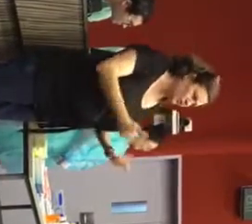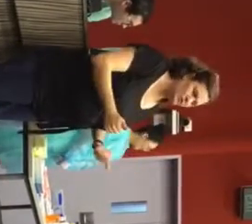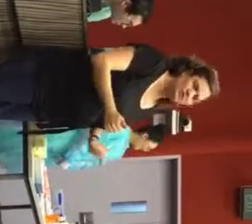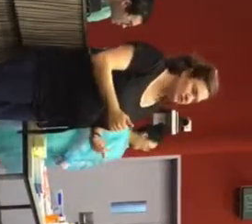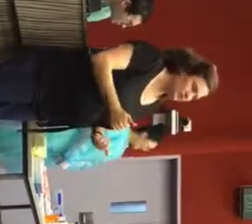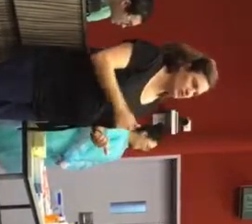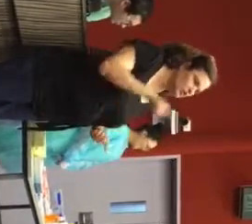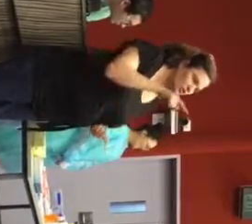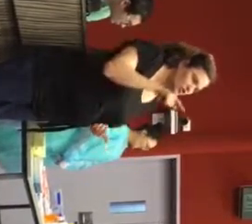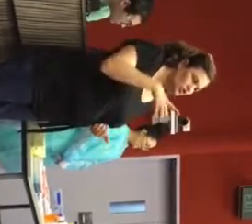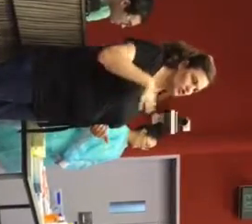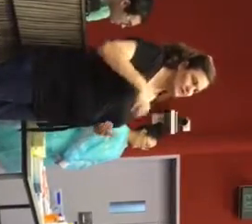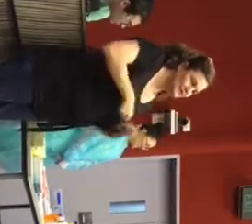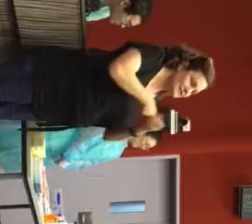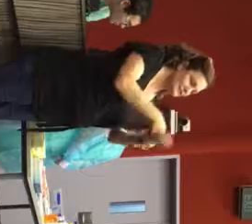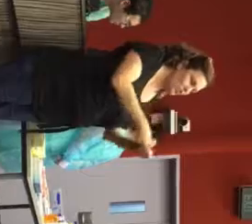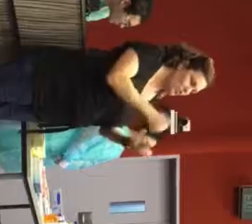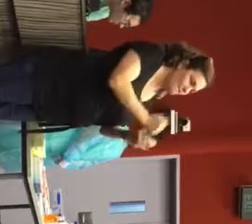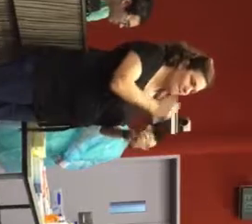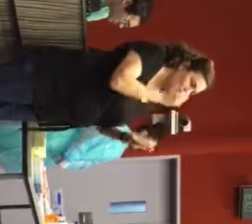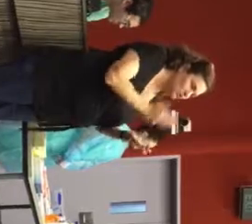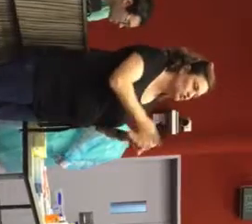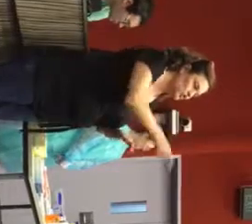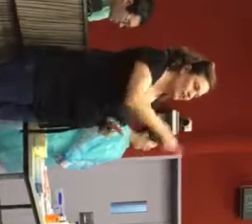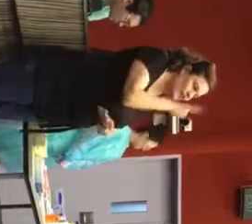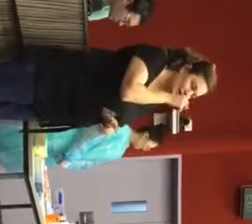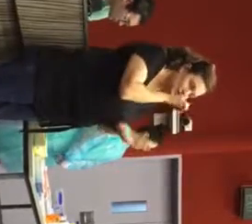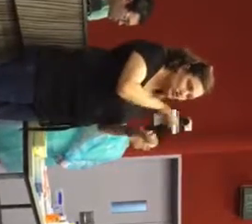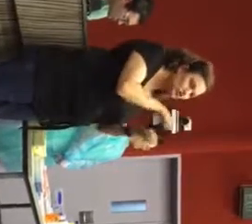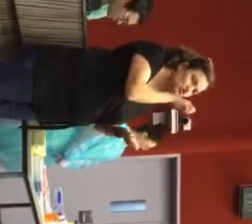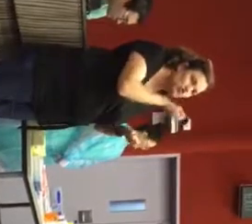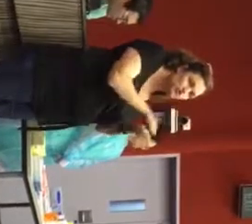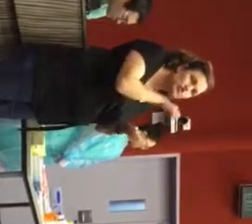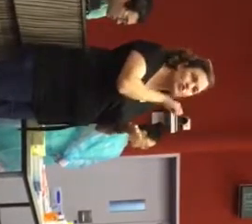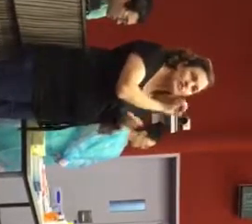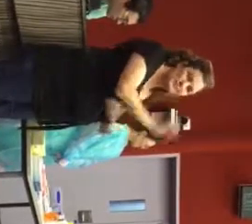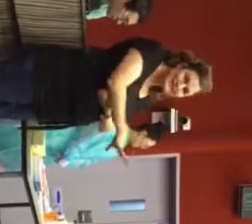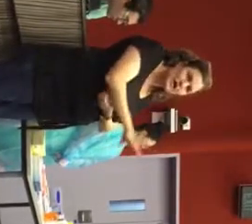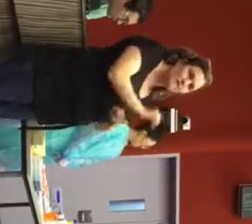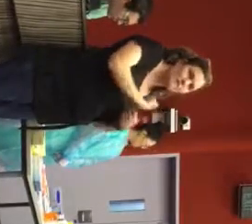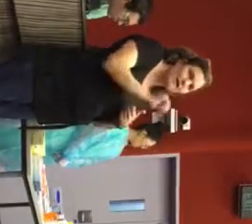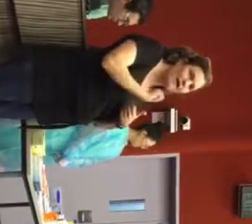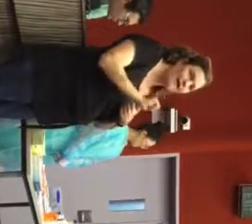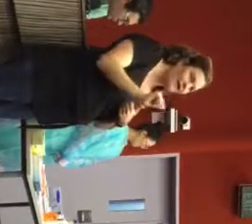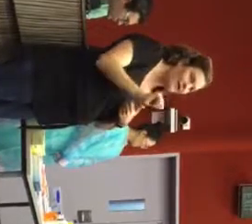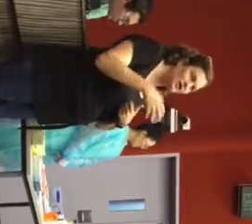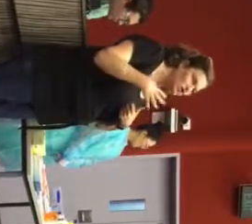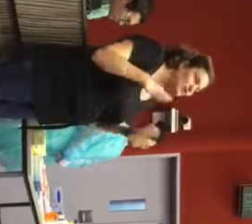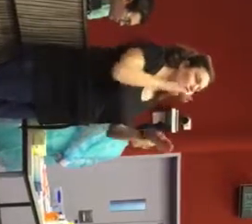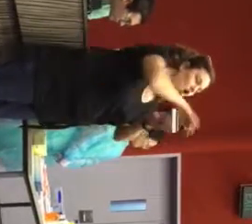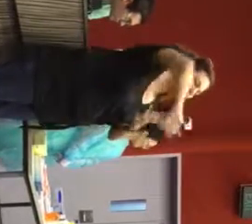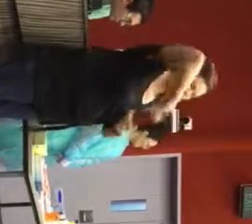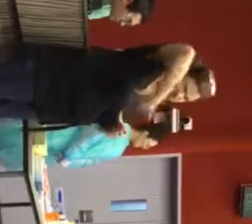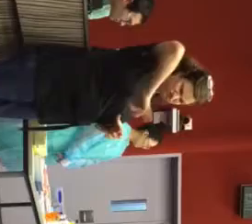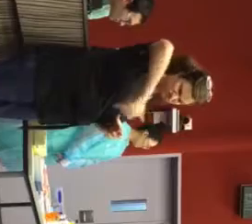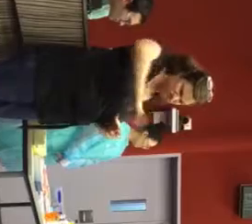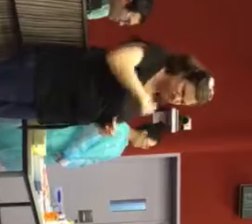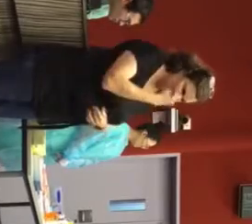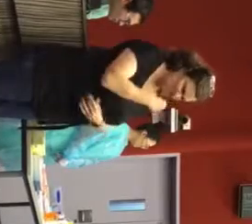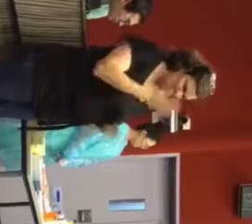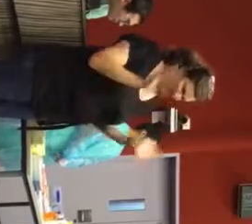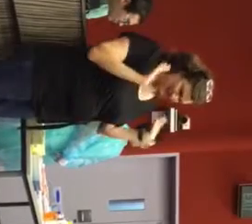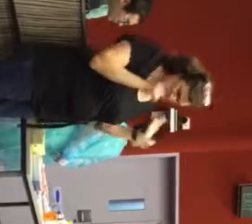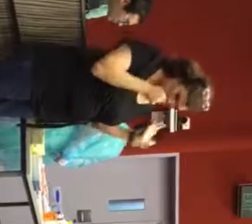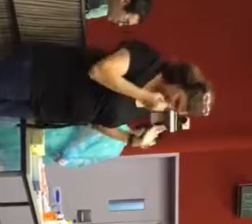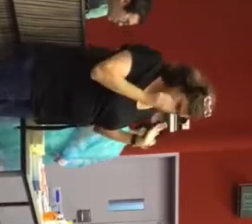the patient a better quality of life. They'll be able to chew food. They won't have to have food that is over-processed. So there are major